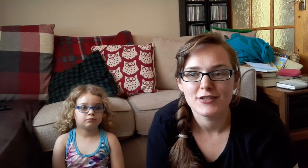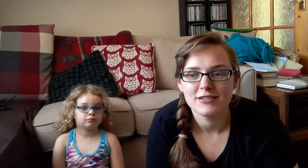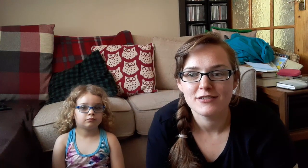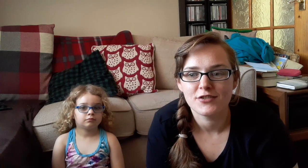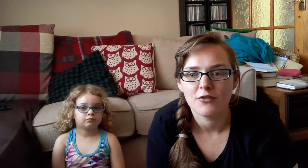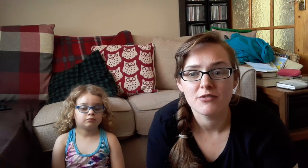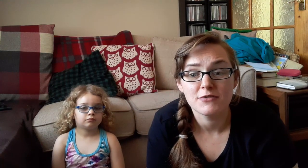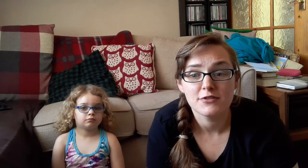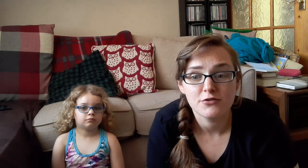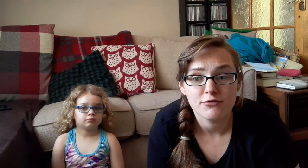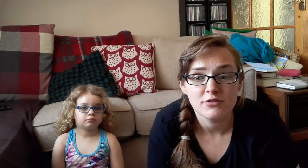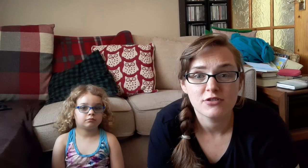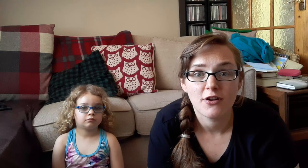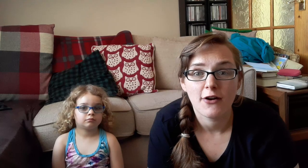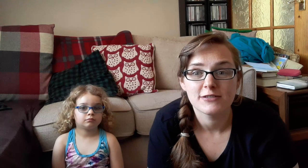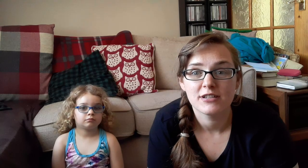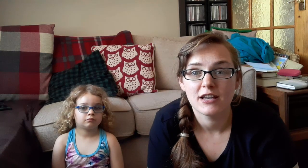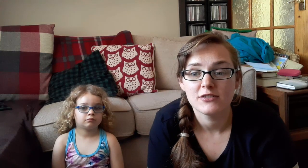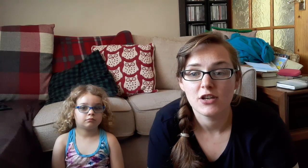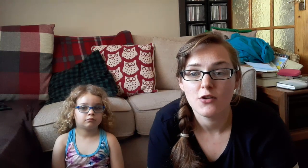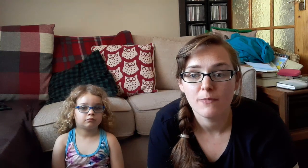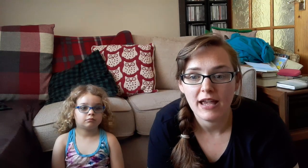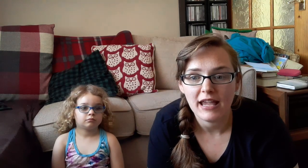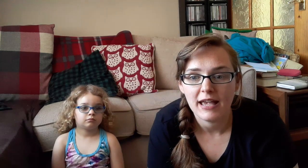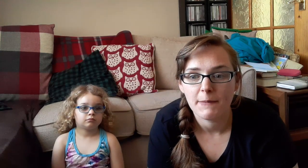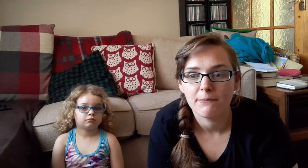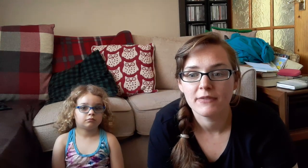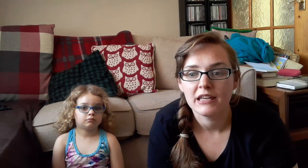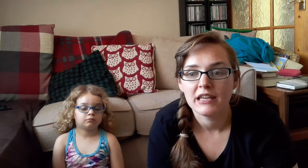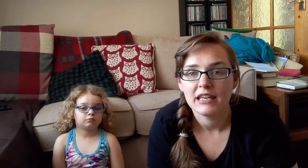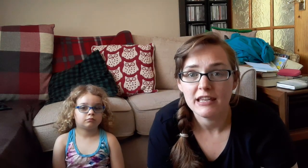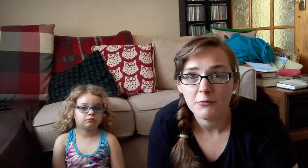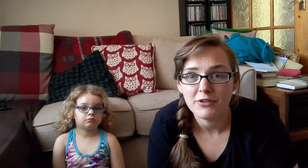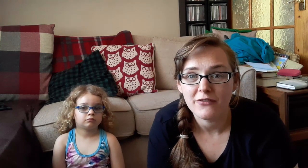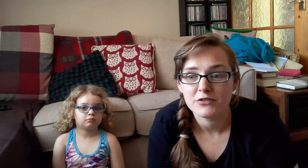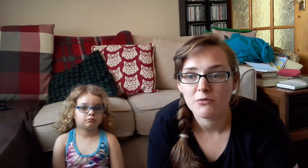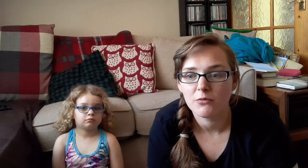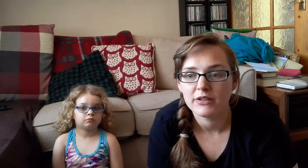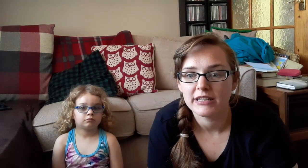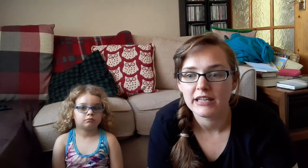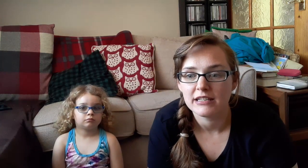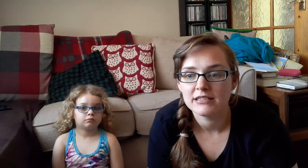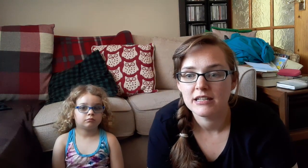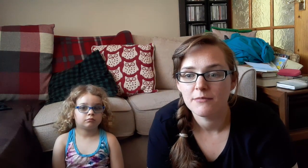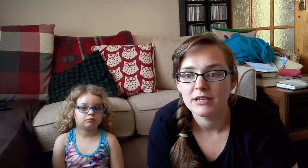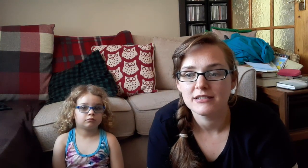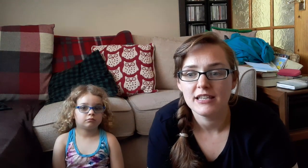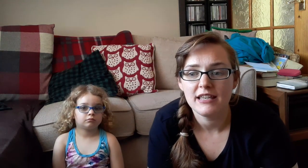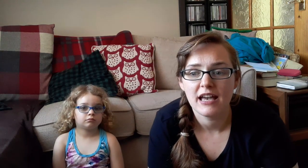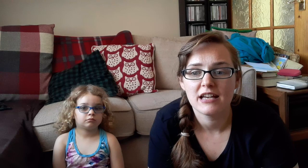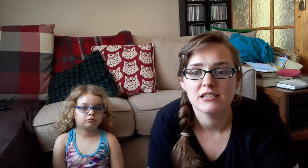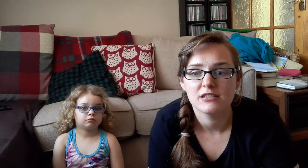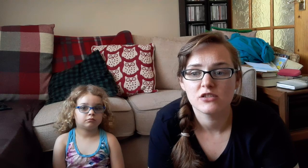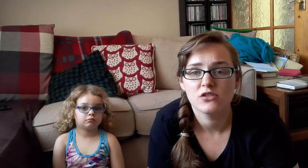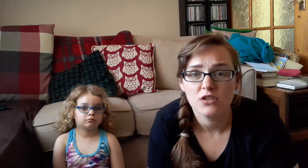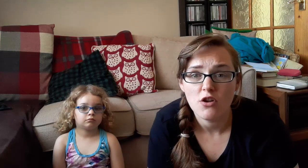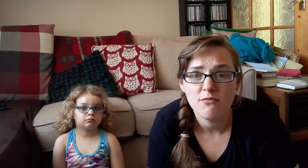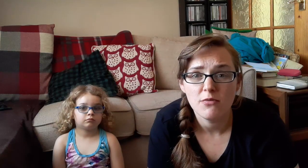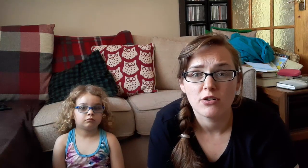Jesus told them to trust God and to obey him. He will give us what we need because he cares so much